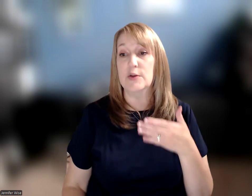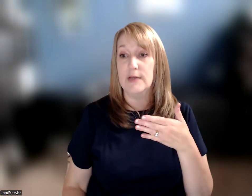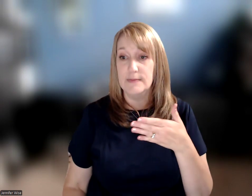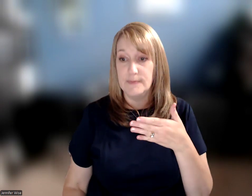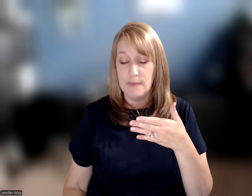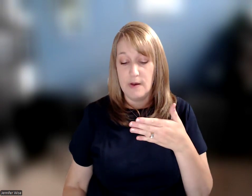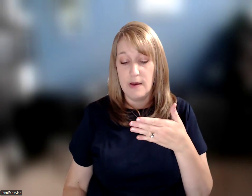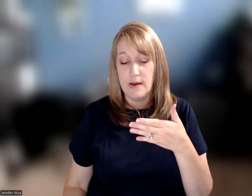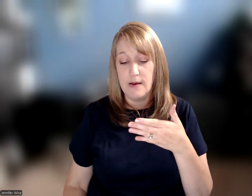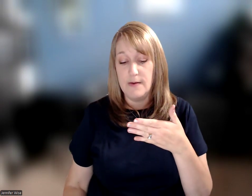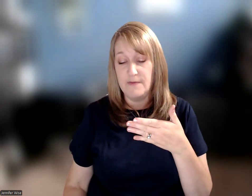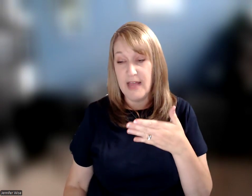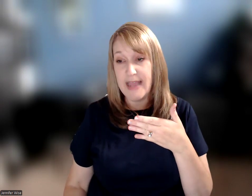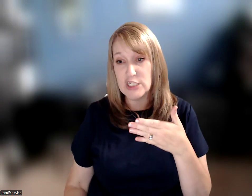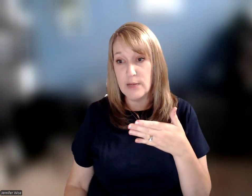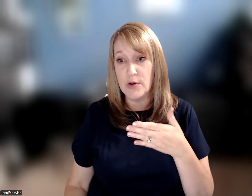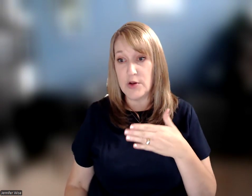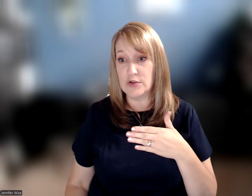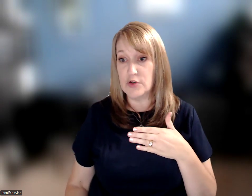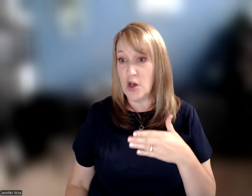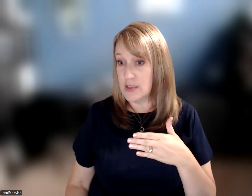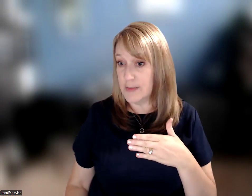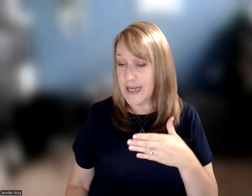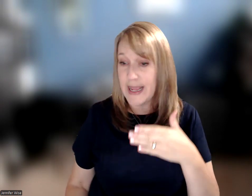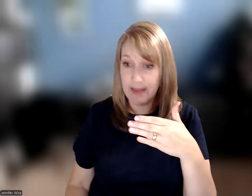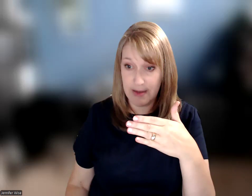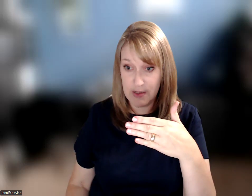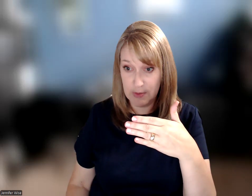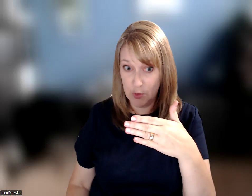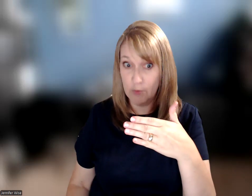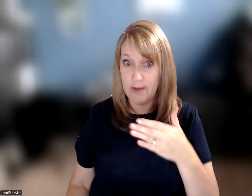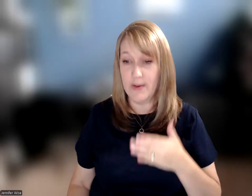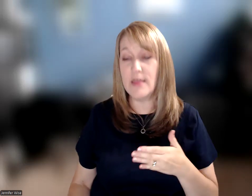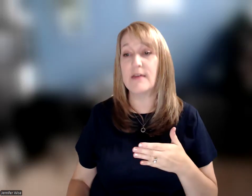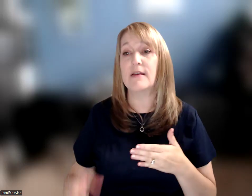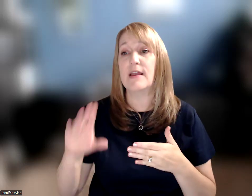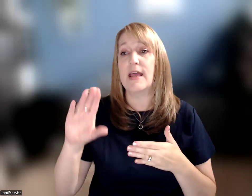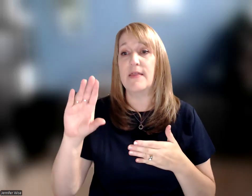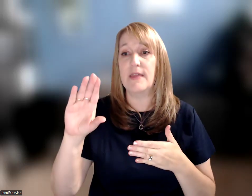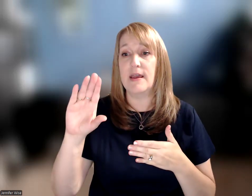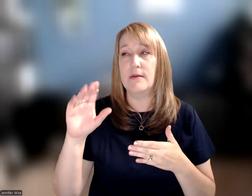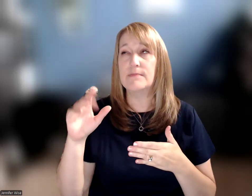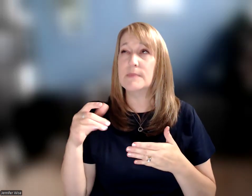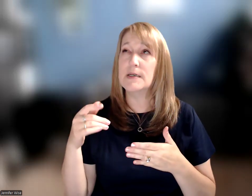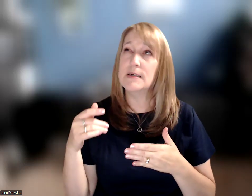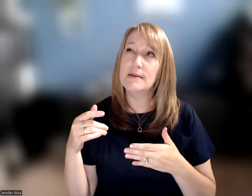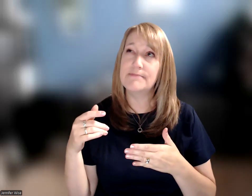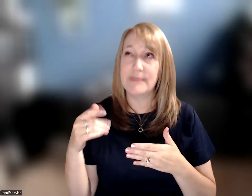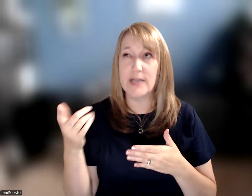do it. Flat hand shape on your non-dominant hand, the hand that you don't write with. And then